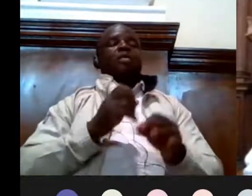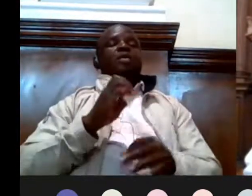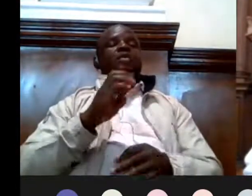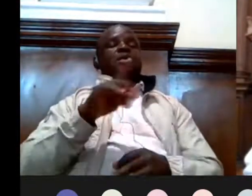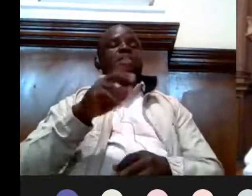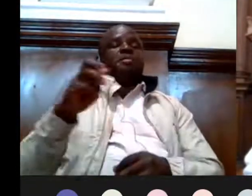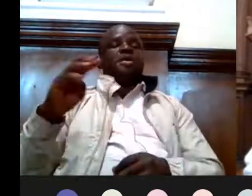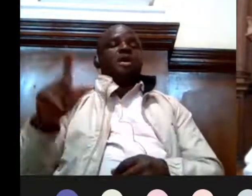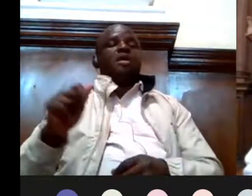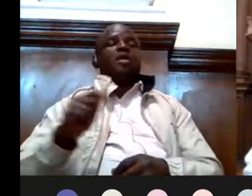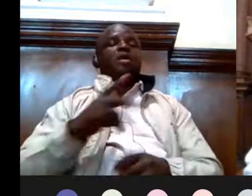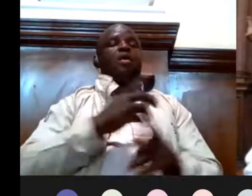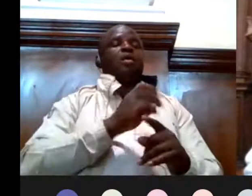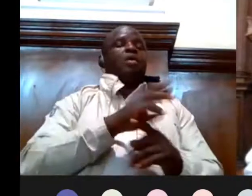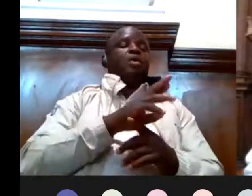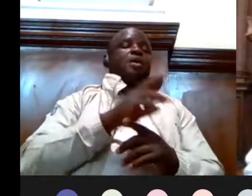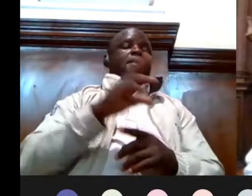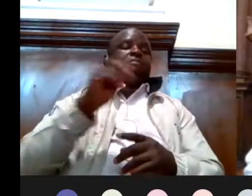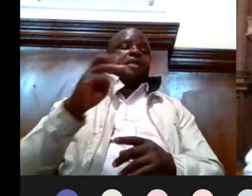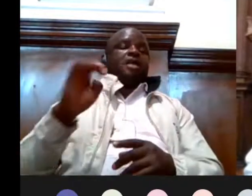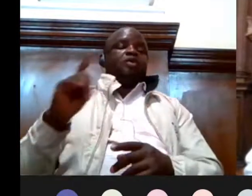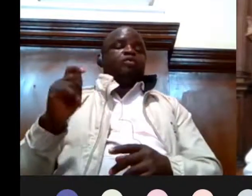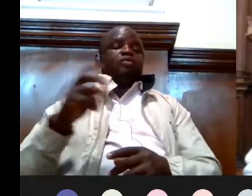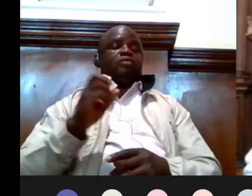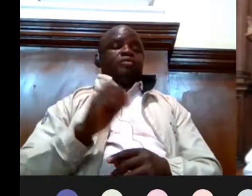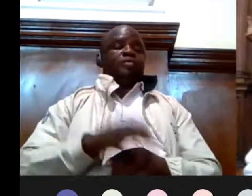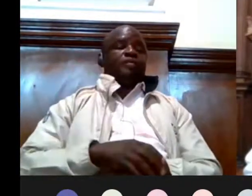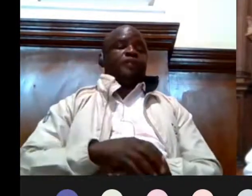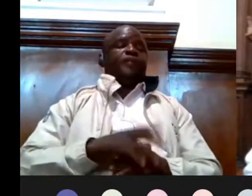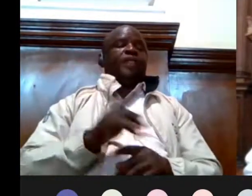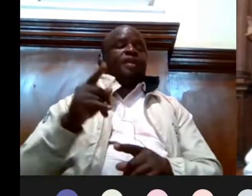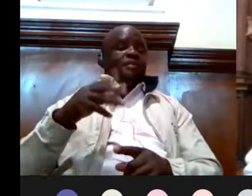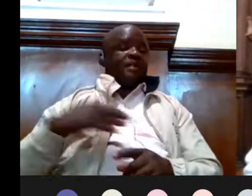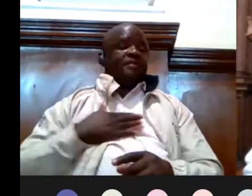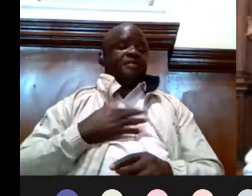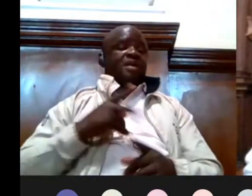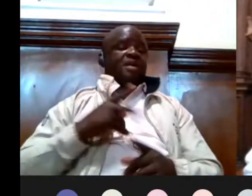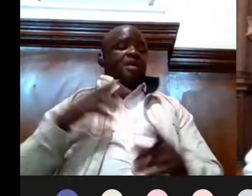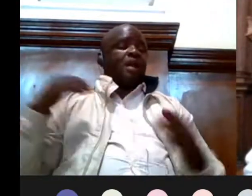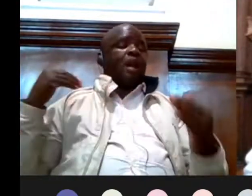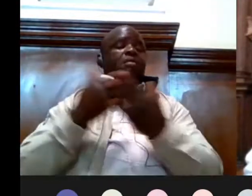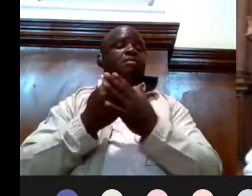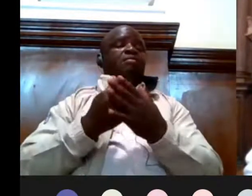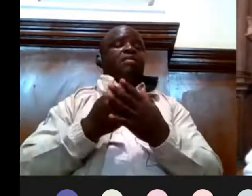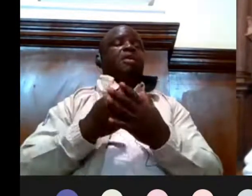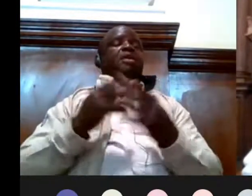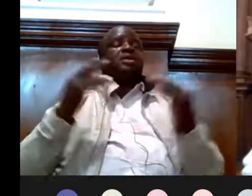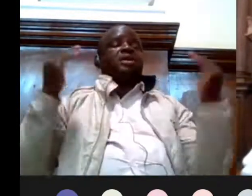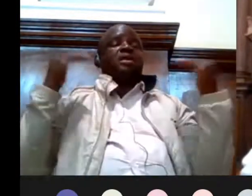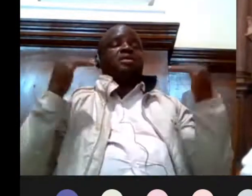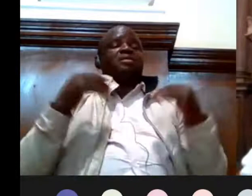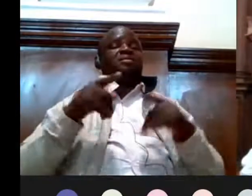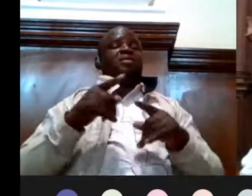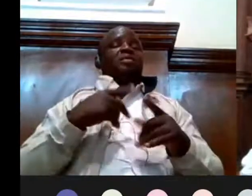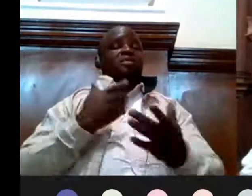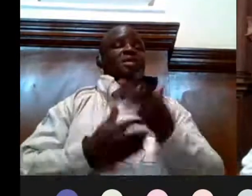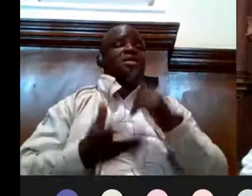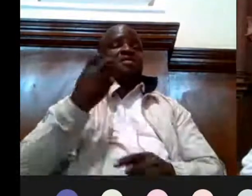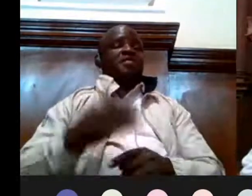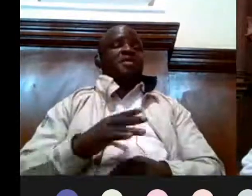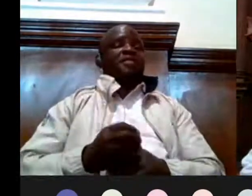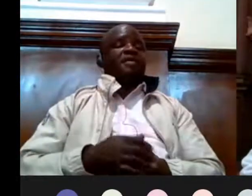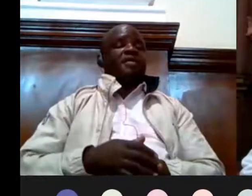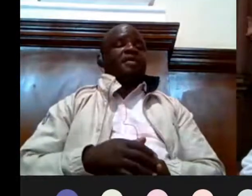today. Would they think that the justice they fought for has been achieved? Would they be happy to see